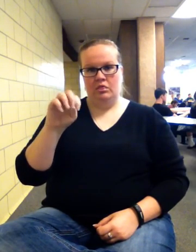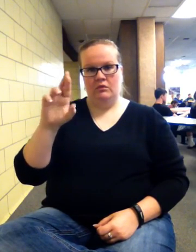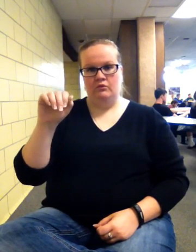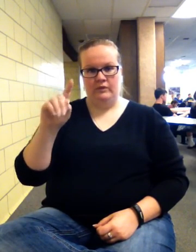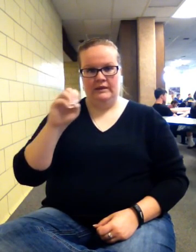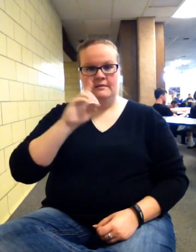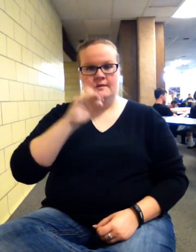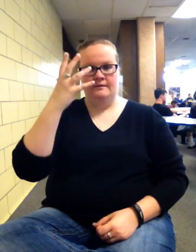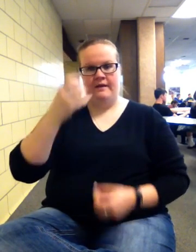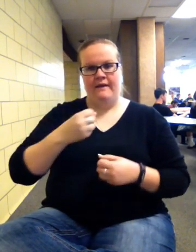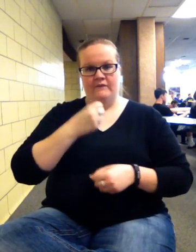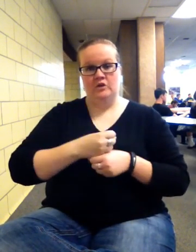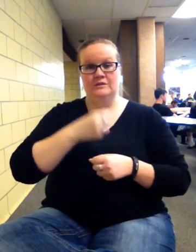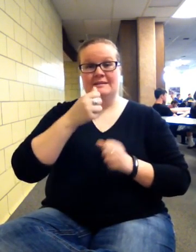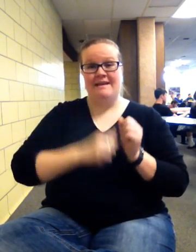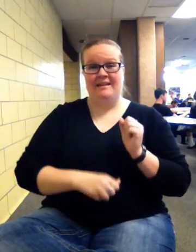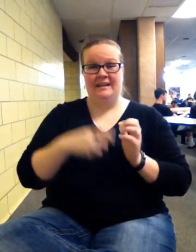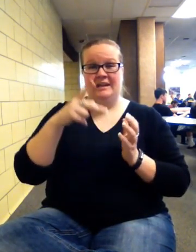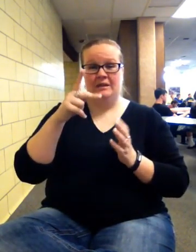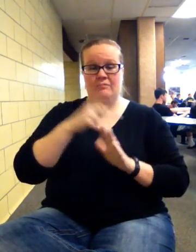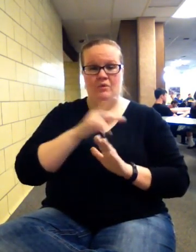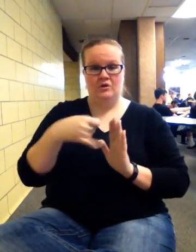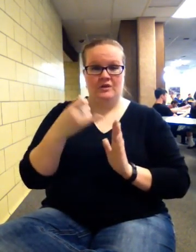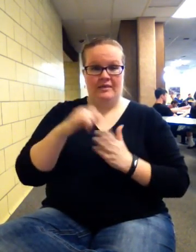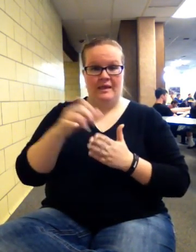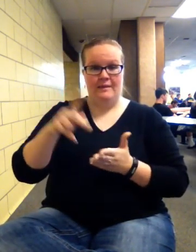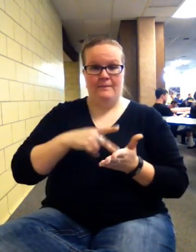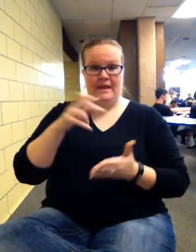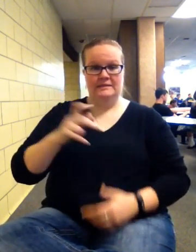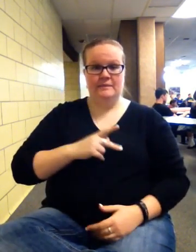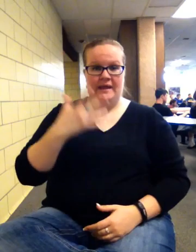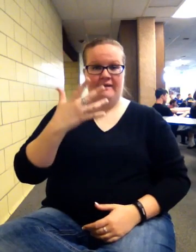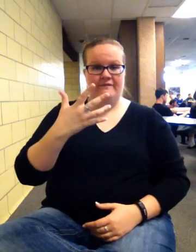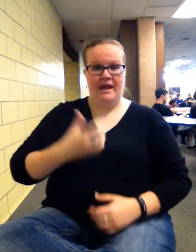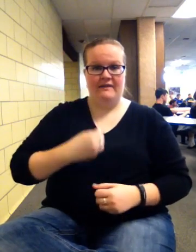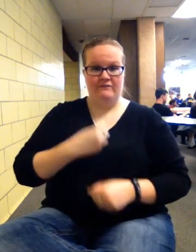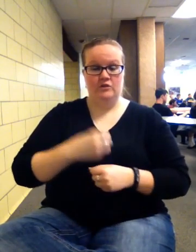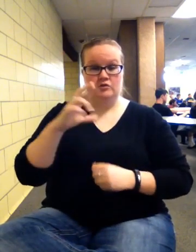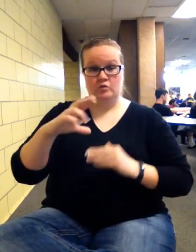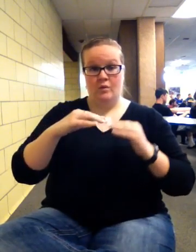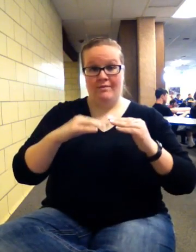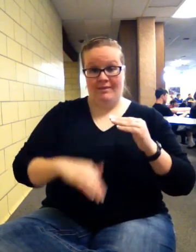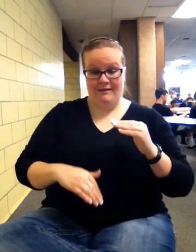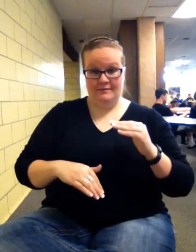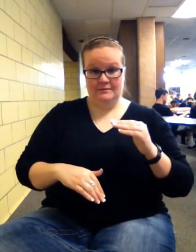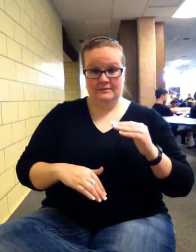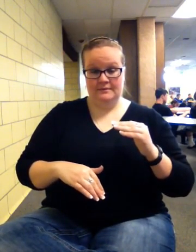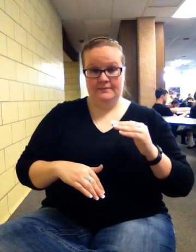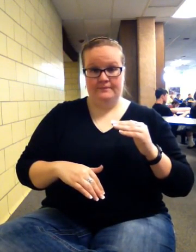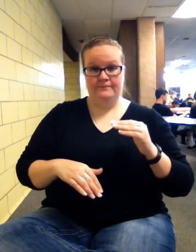that pays them back in five years or less, five years or less, they can accept.